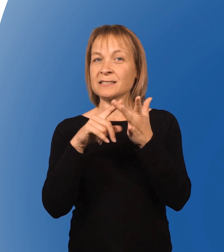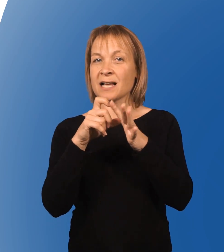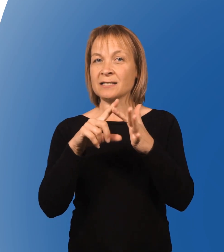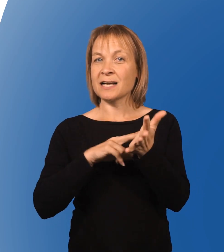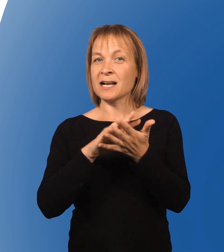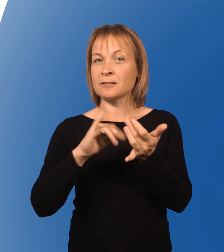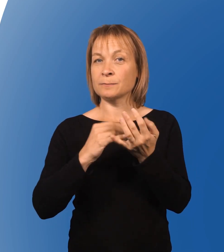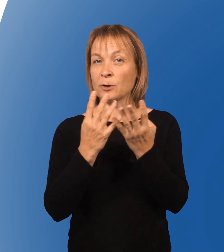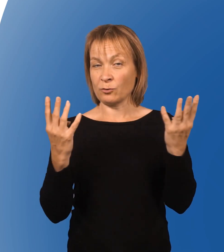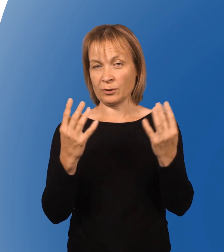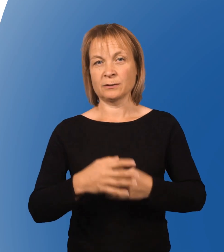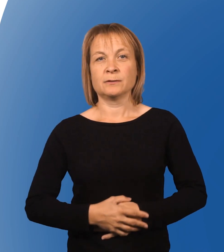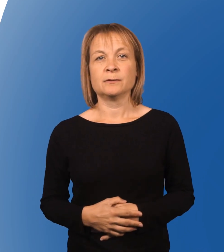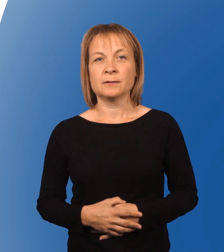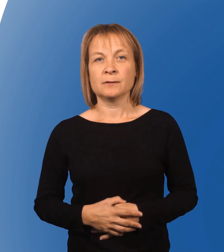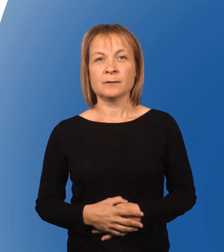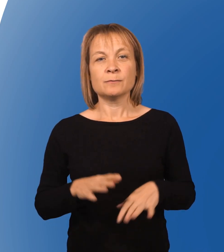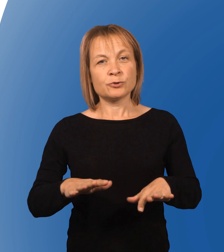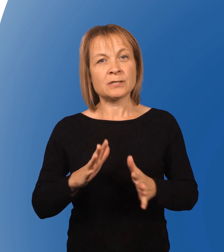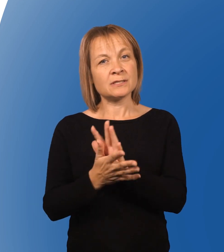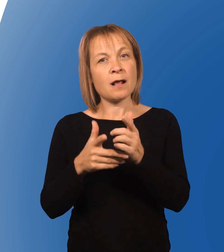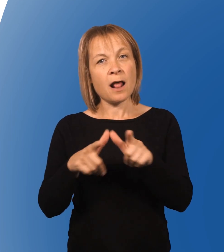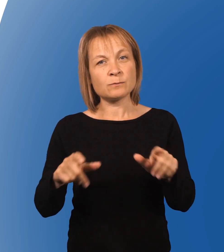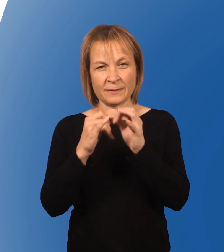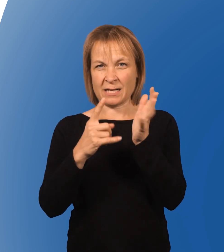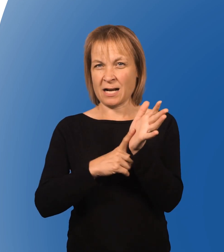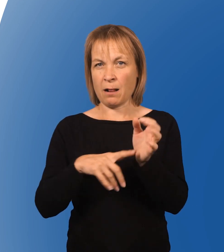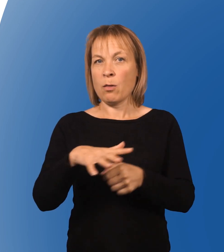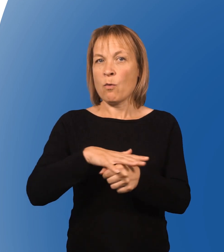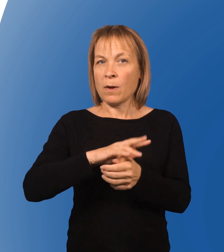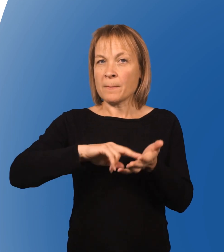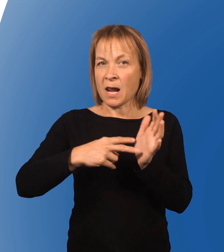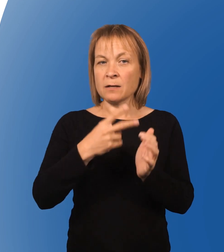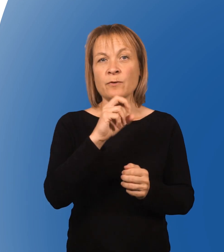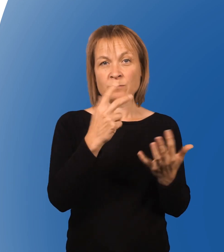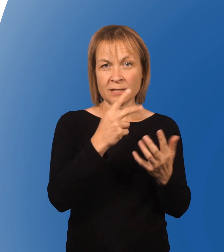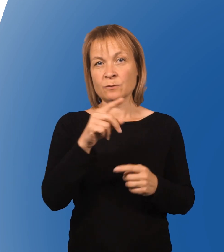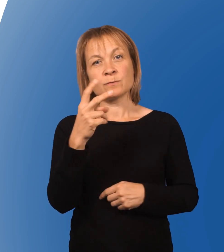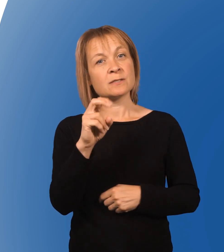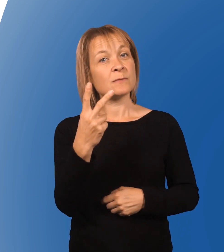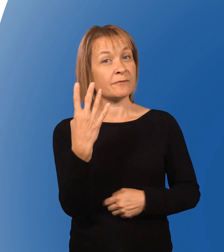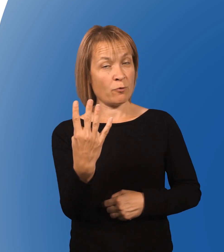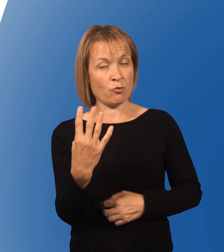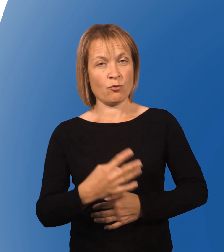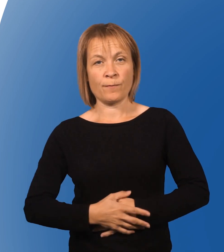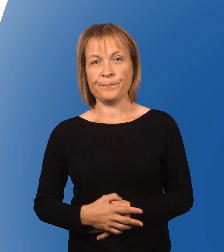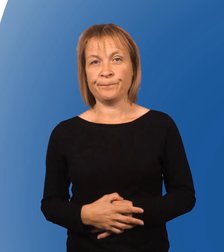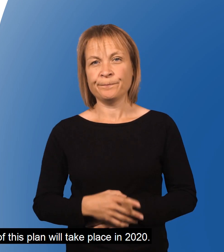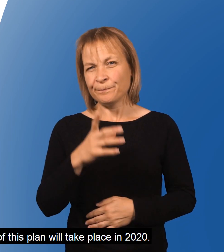Tayside NHS Board, British Sign Language Local Plan 2018 to